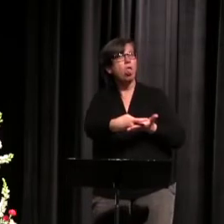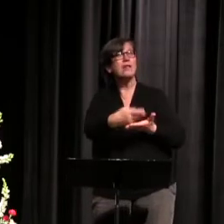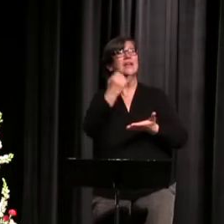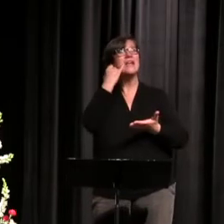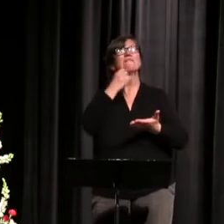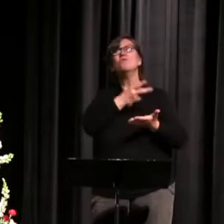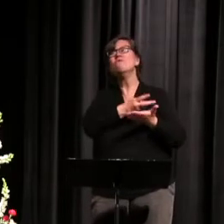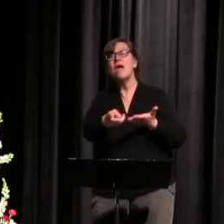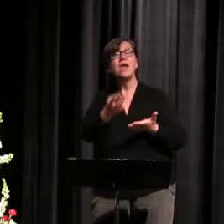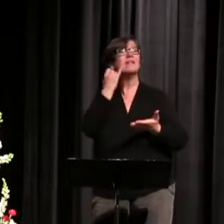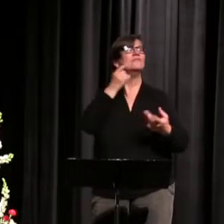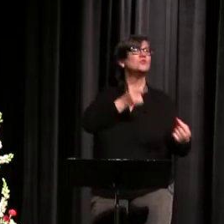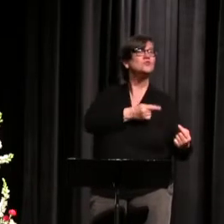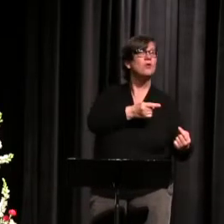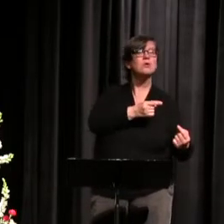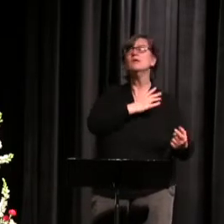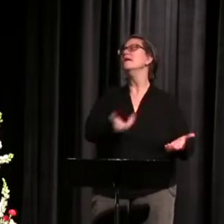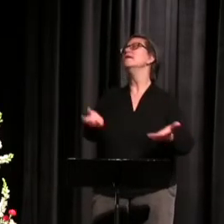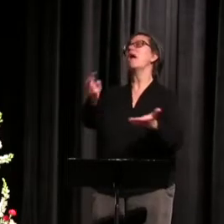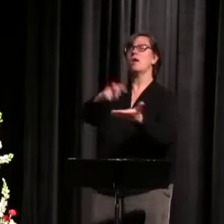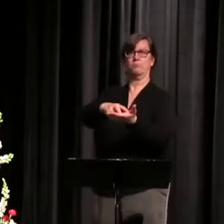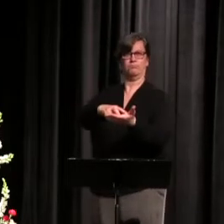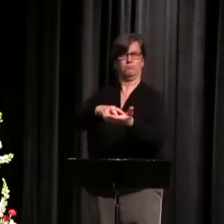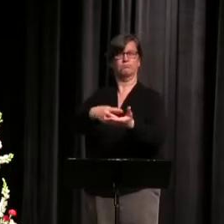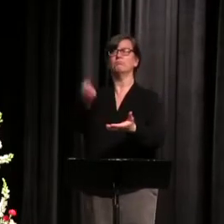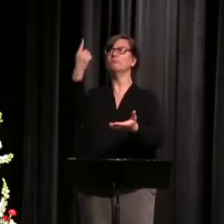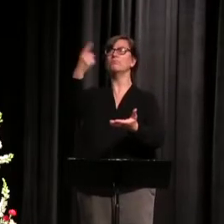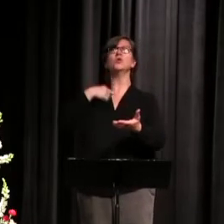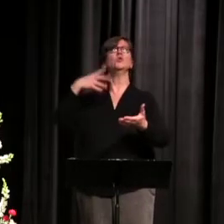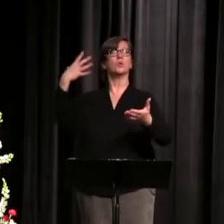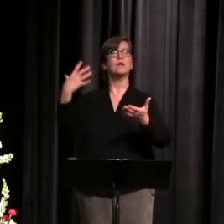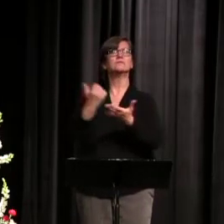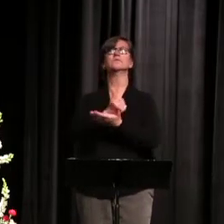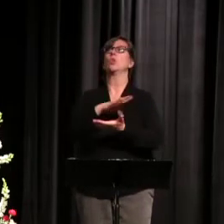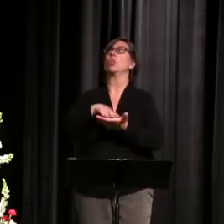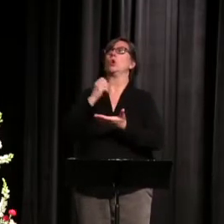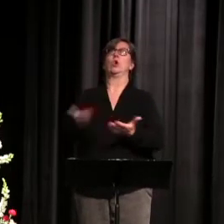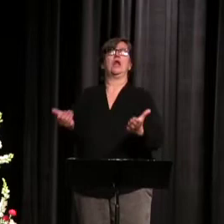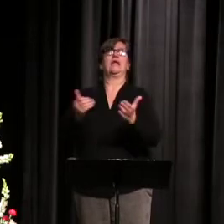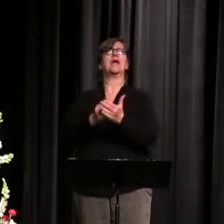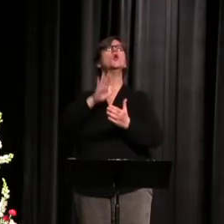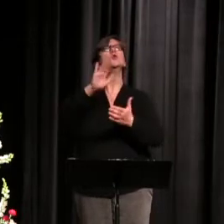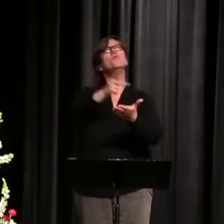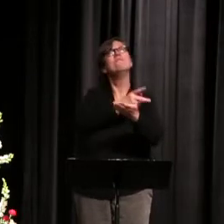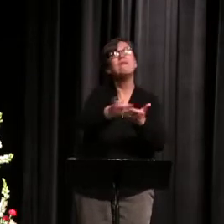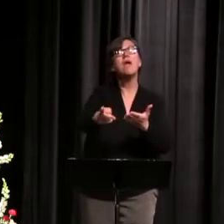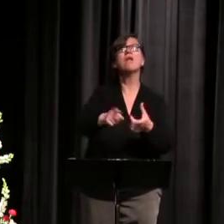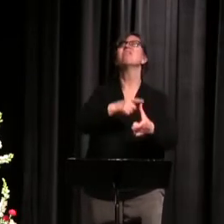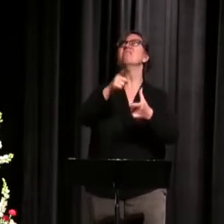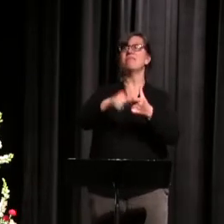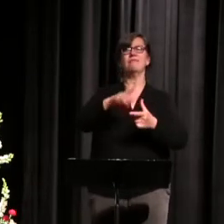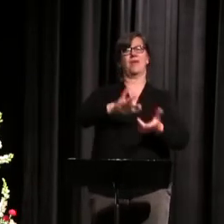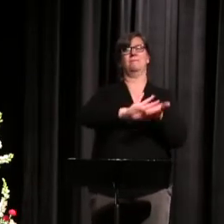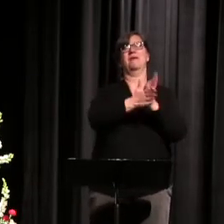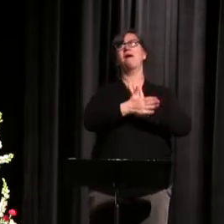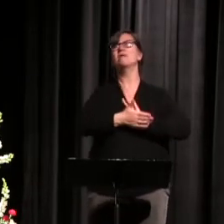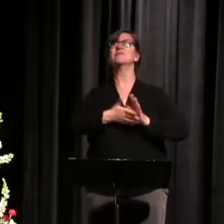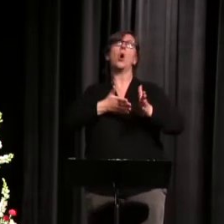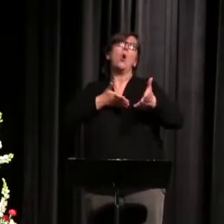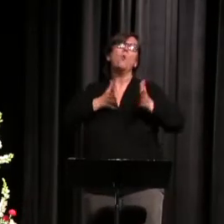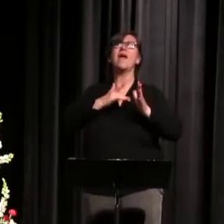your misfortune into learning experiences. Turn your failures into a catalyst for change and